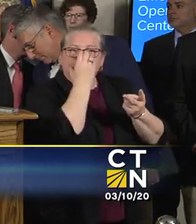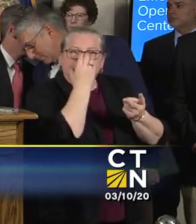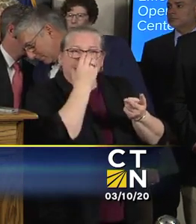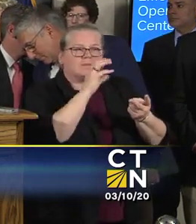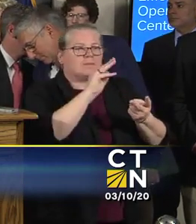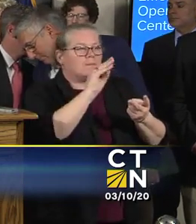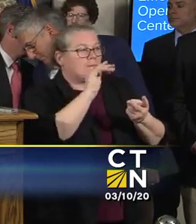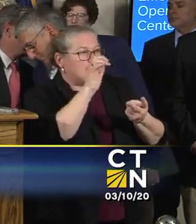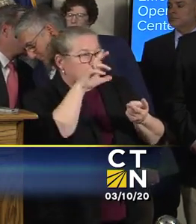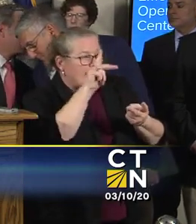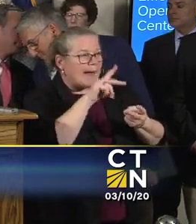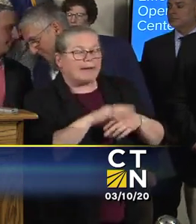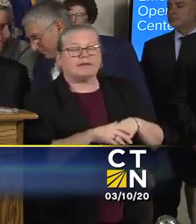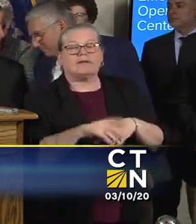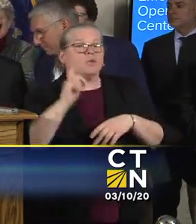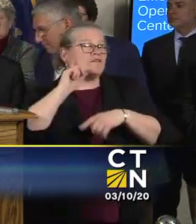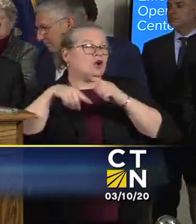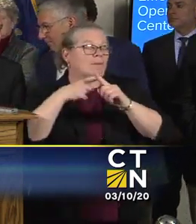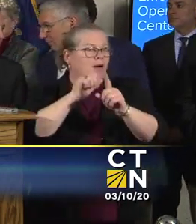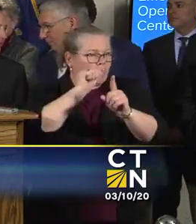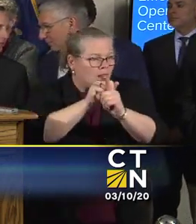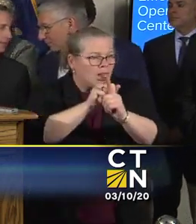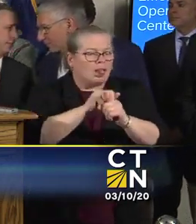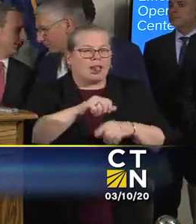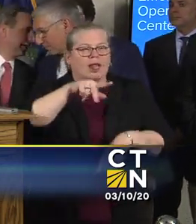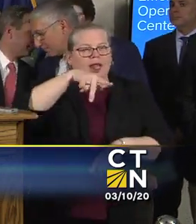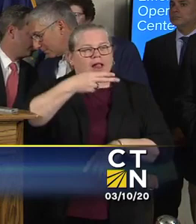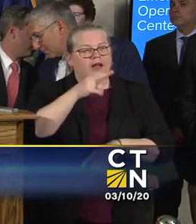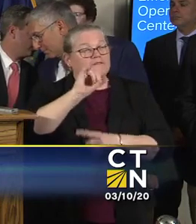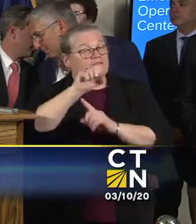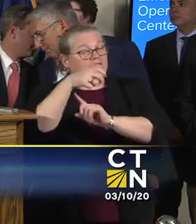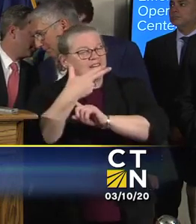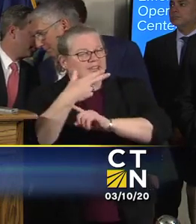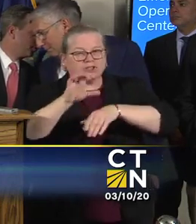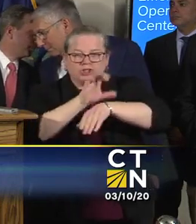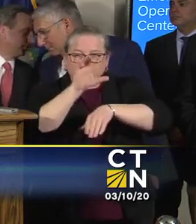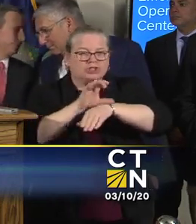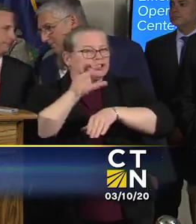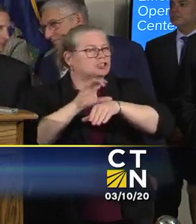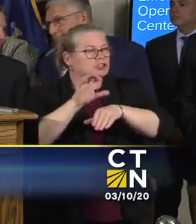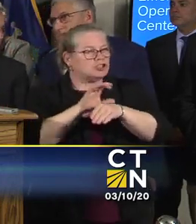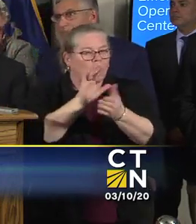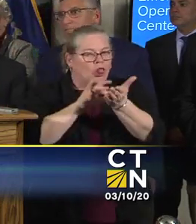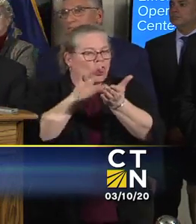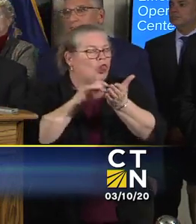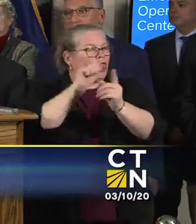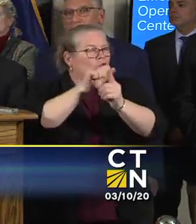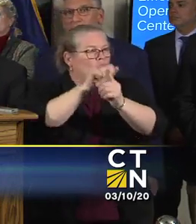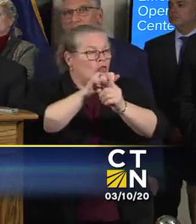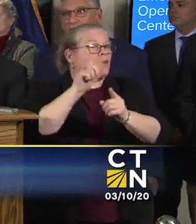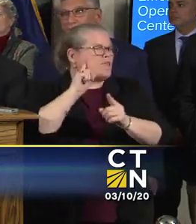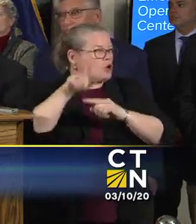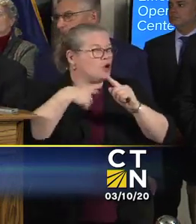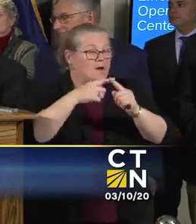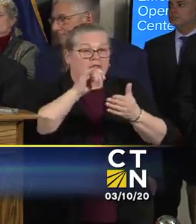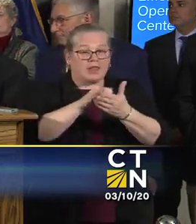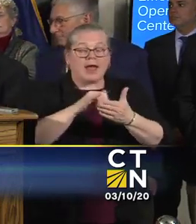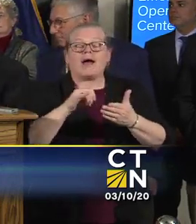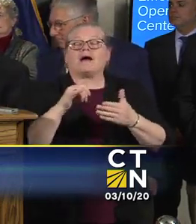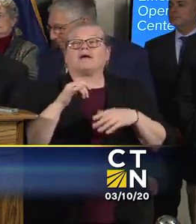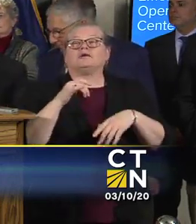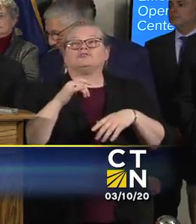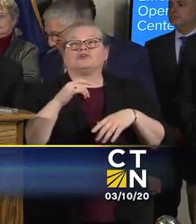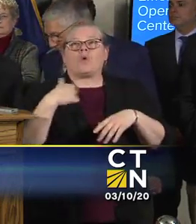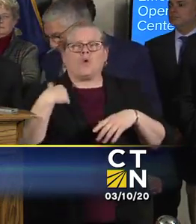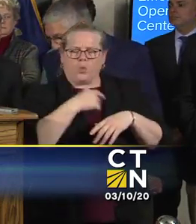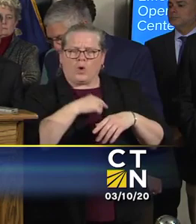attacks, as Commissioner GEBALLE mentioned. So we want to stay on top of all that. We are on top of it. So if you hear about that, any